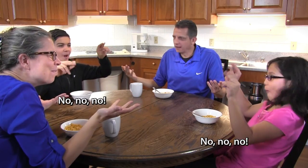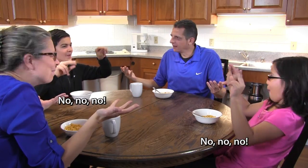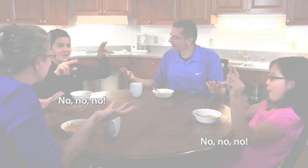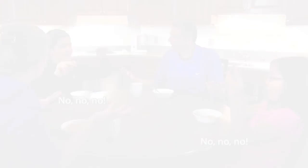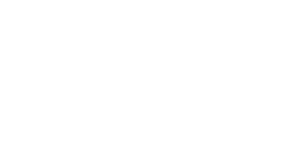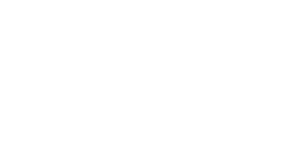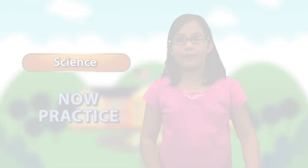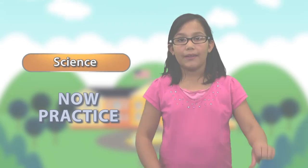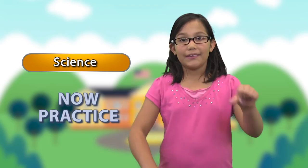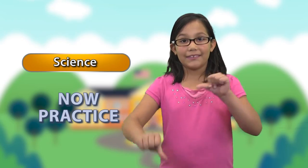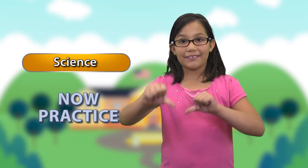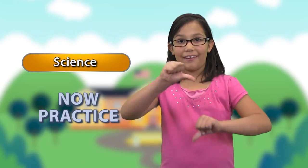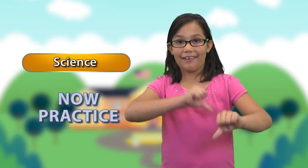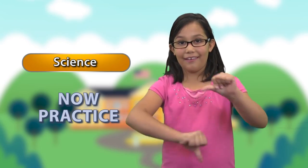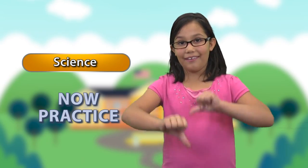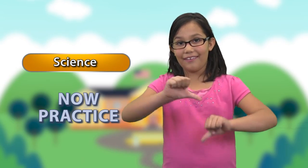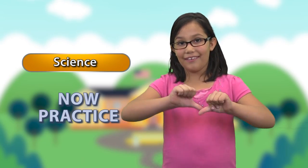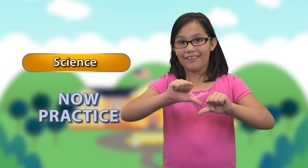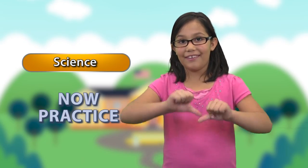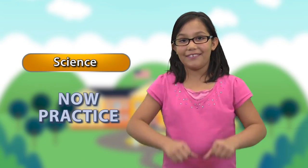no. Science.